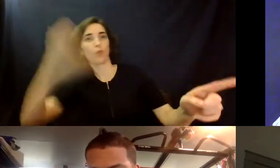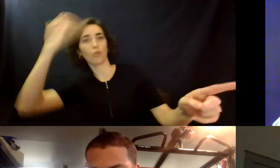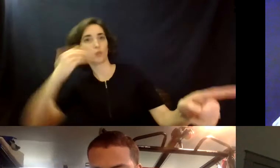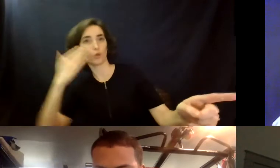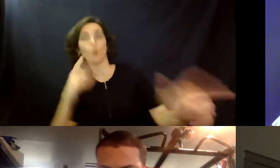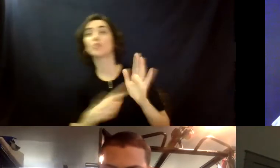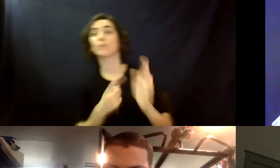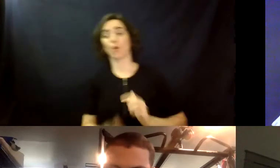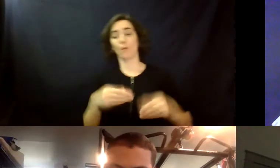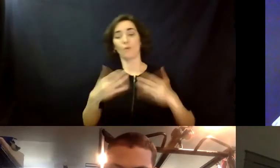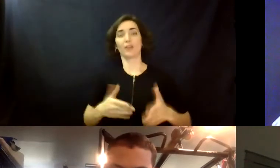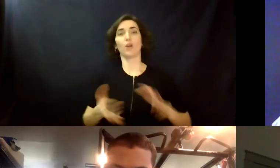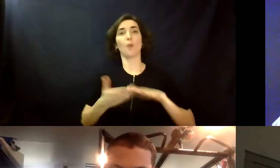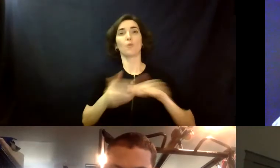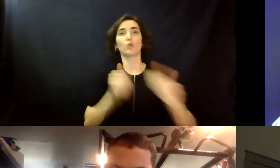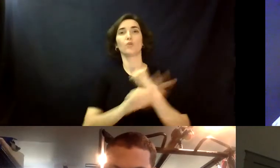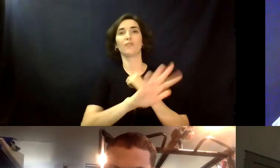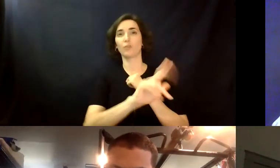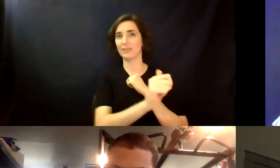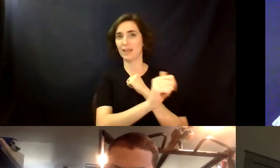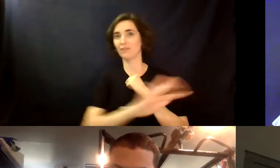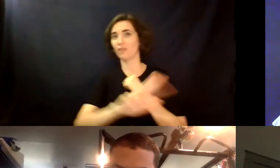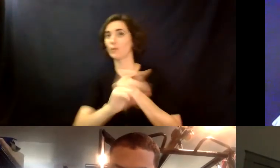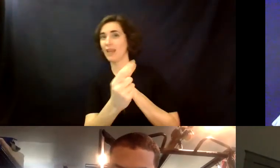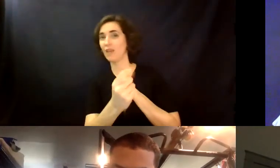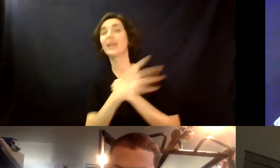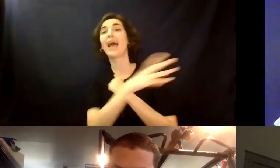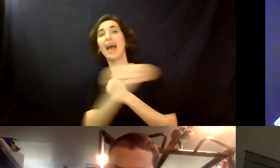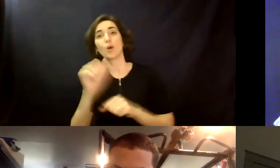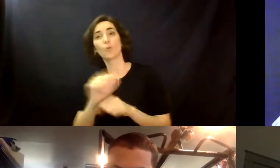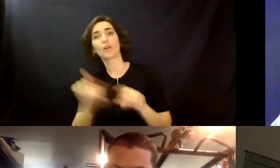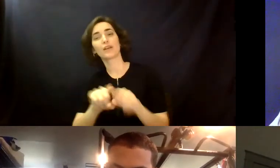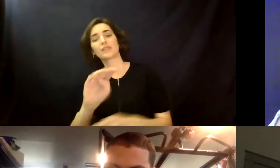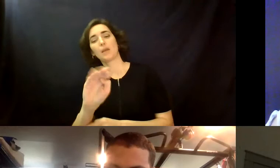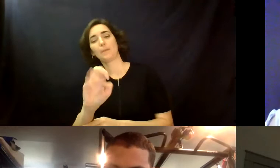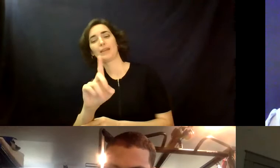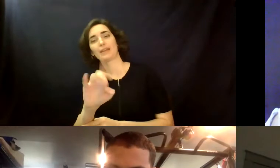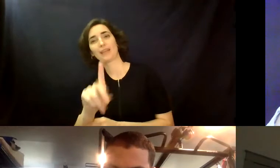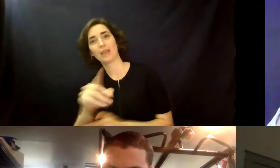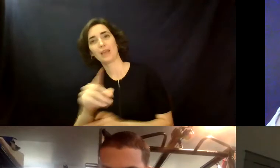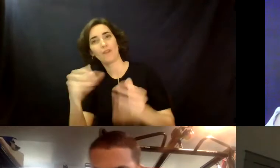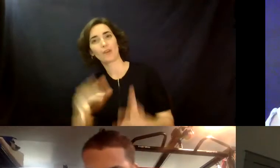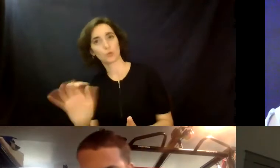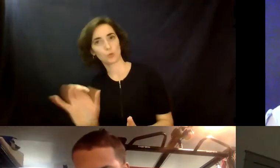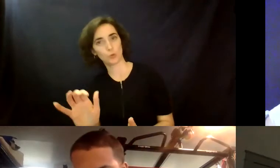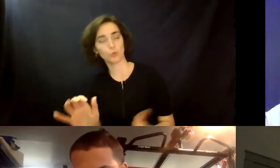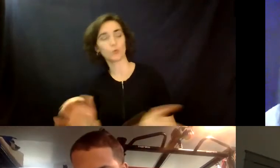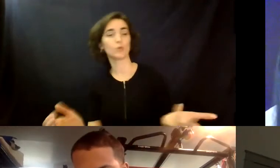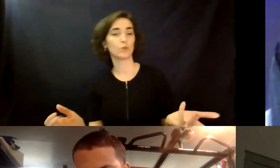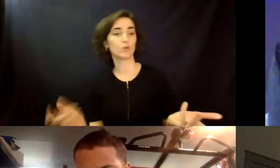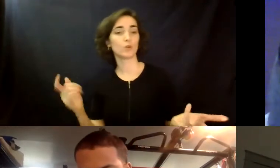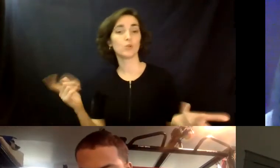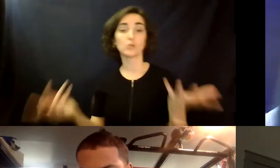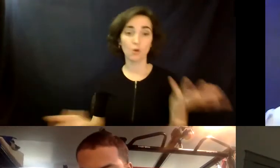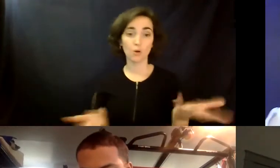at 5310, 5311, and serving as a Medicaid provider as well. So we would be hearing this from